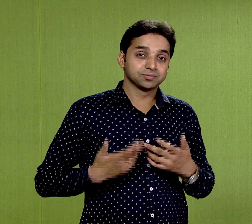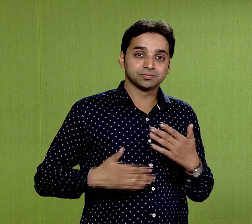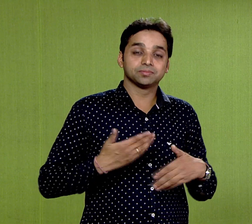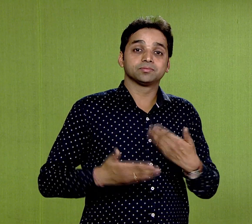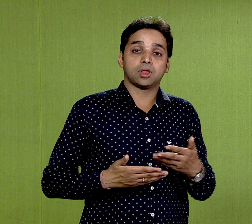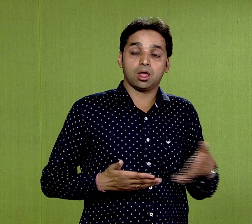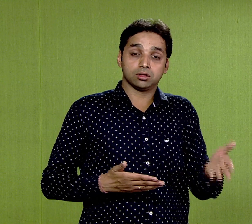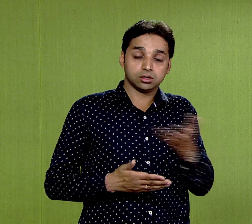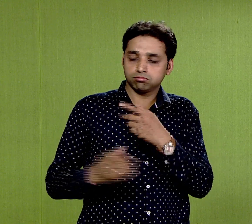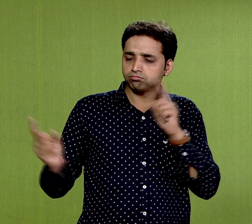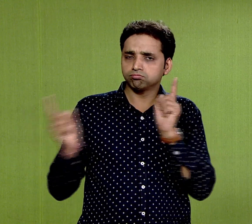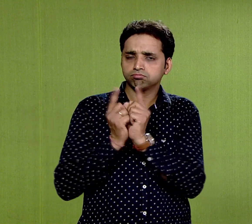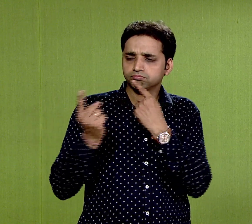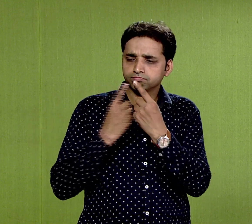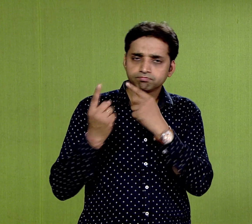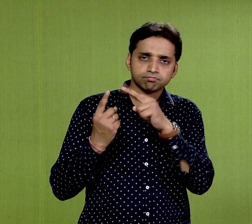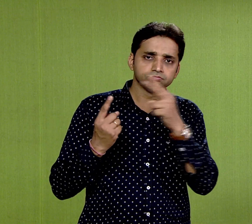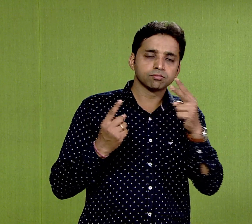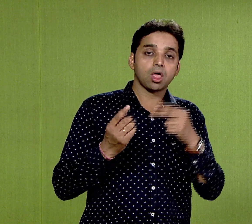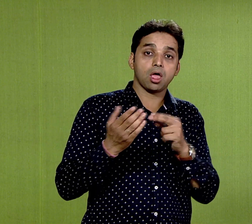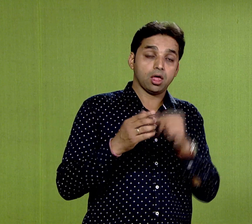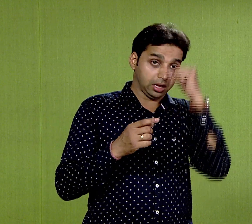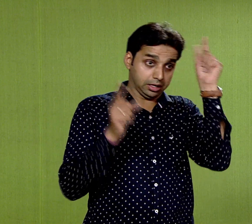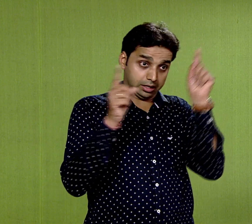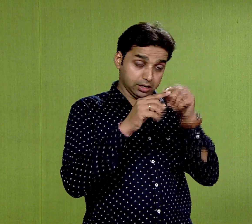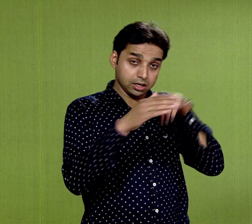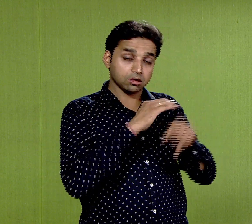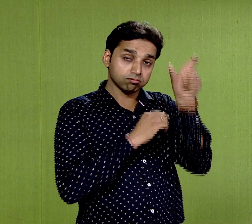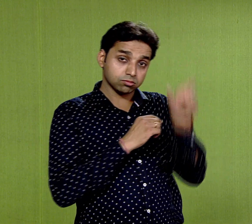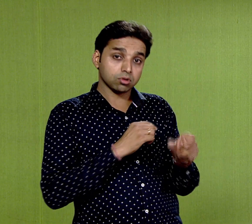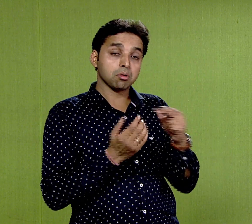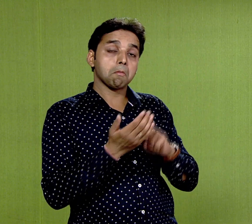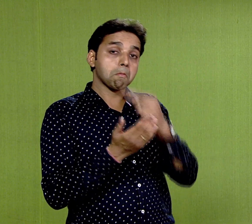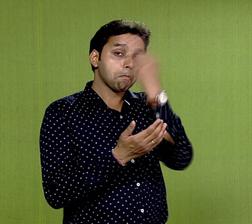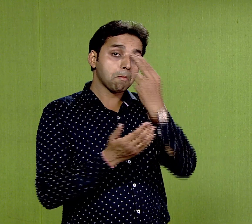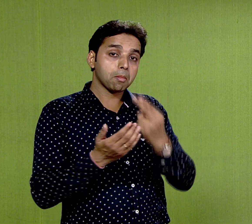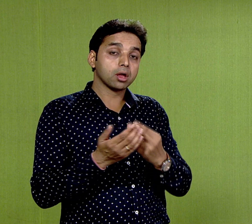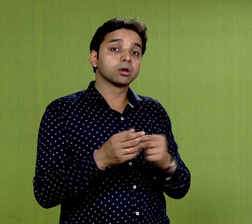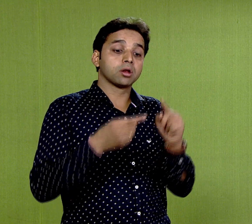this interaction of Indian painters with Persian traditions